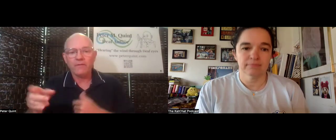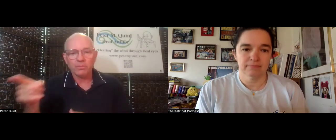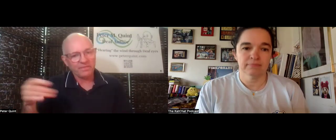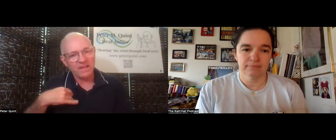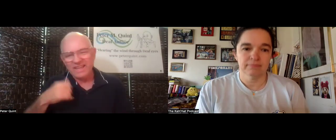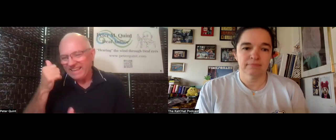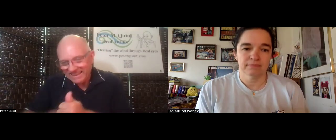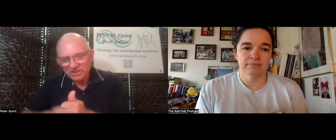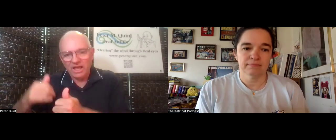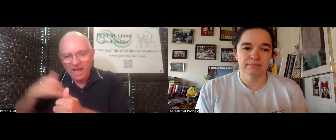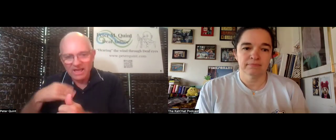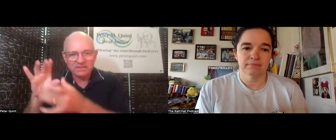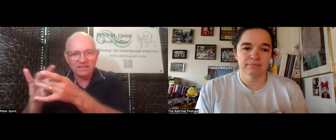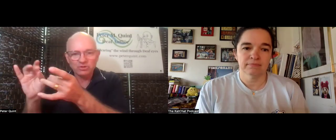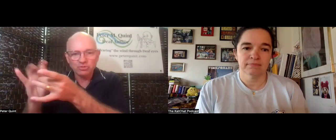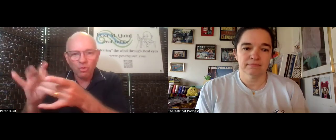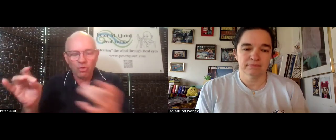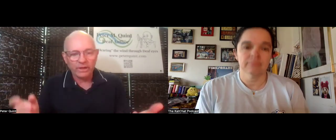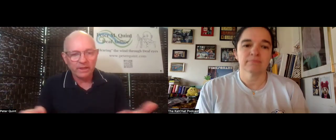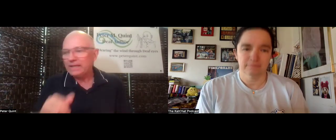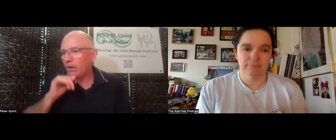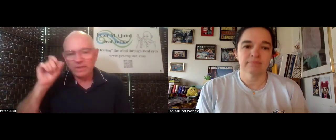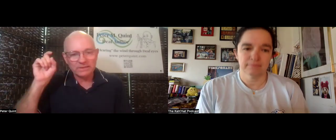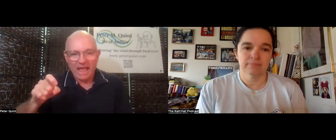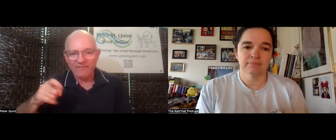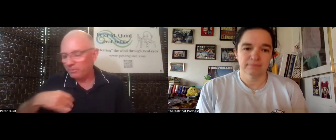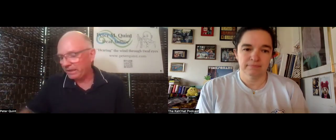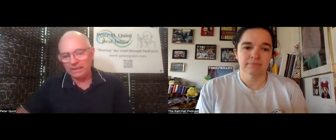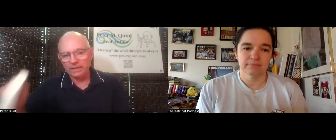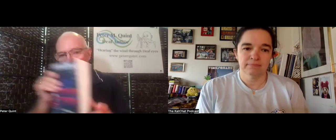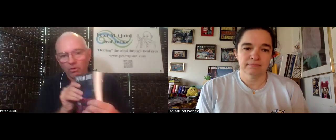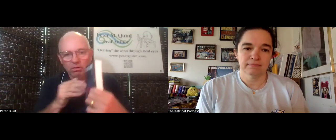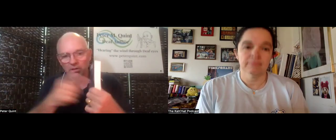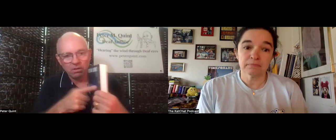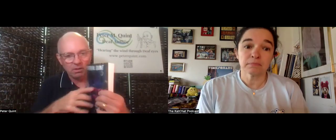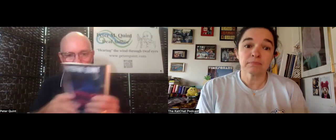memoir, whatever, but they each have a story. Now, it doesn't have to be,